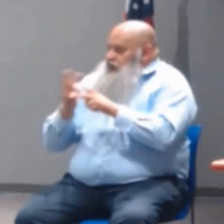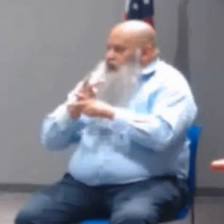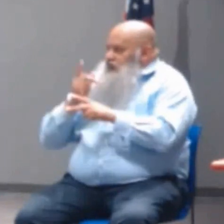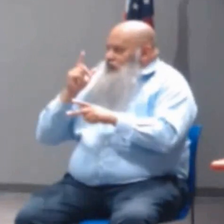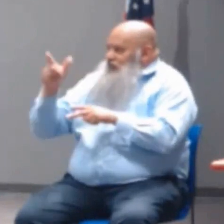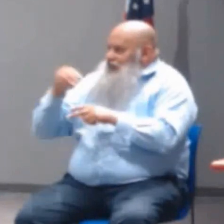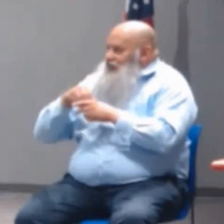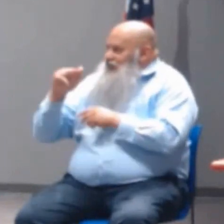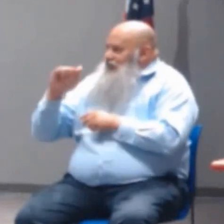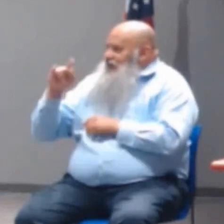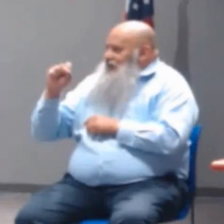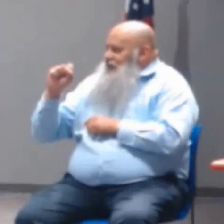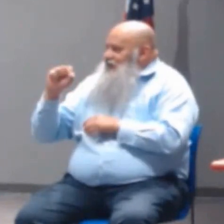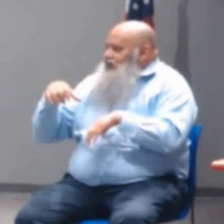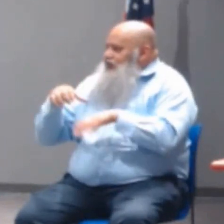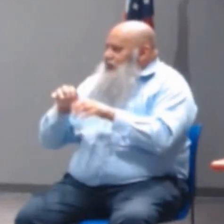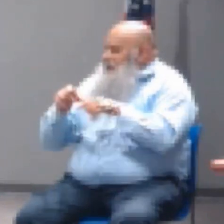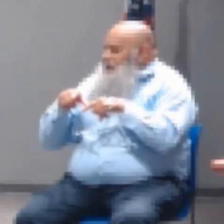80s.